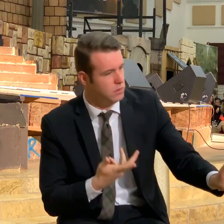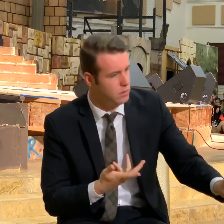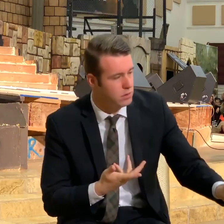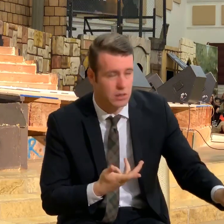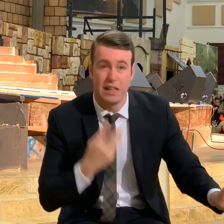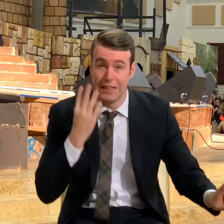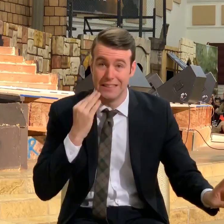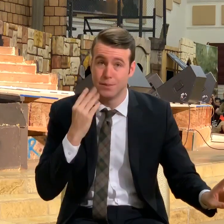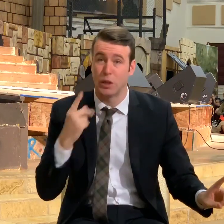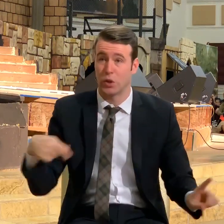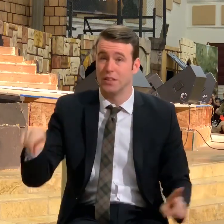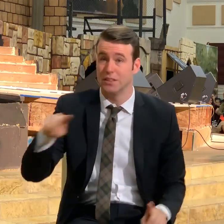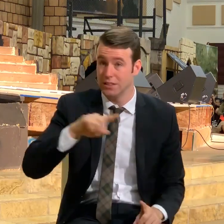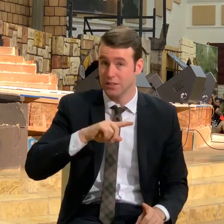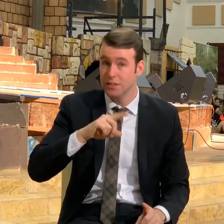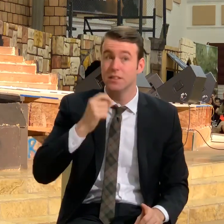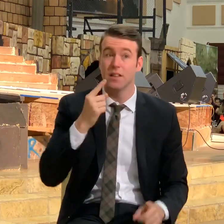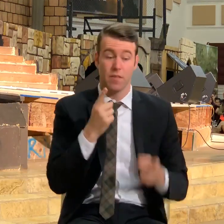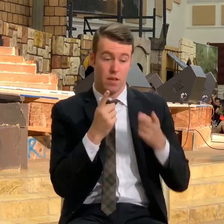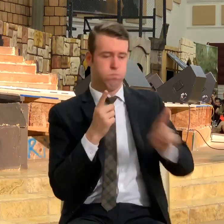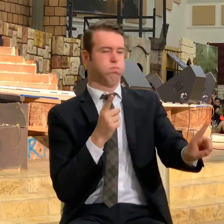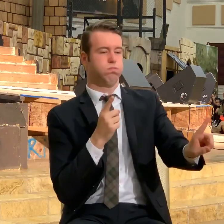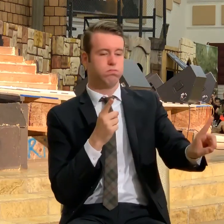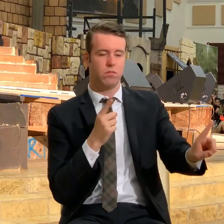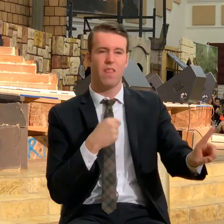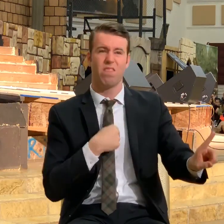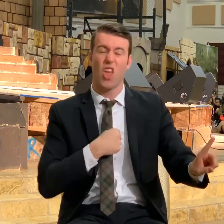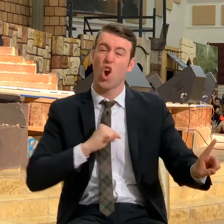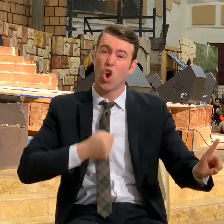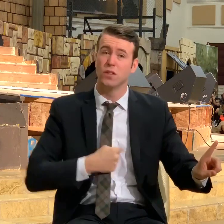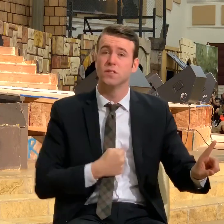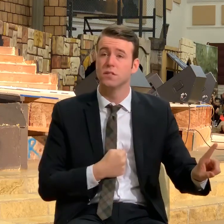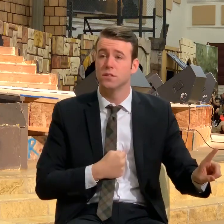Walking away is hurt. It's painful.